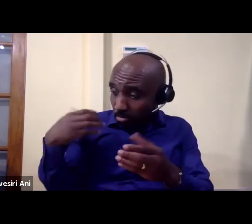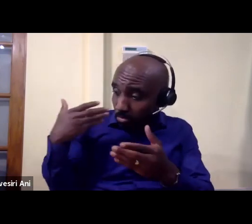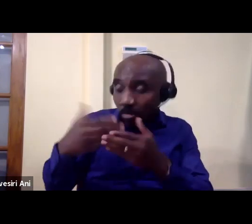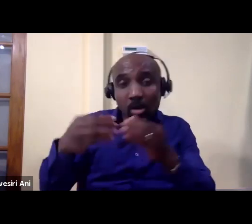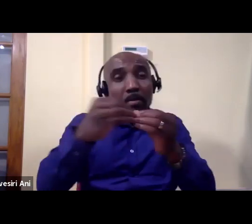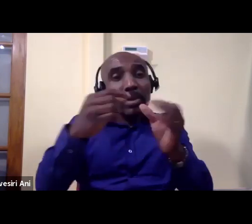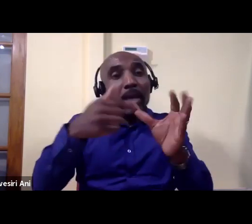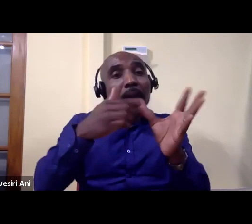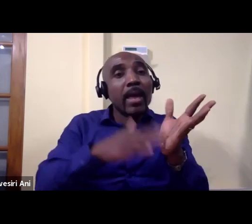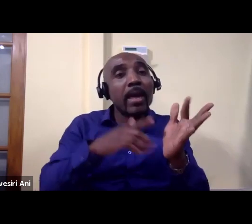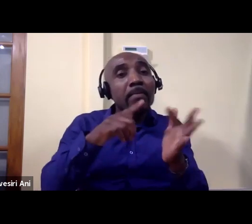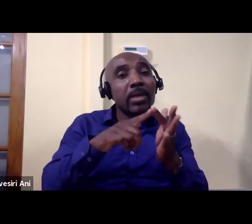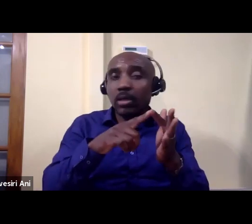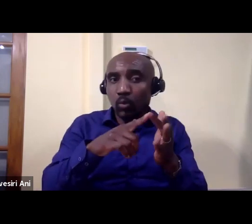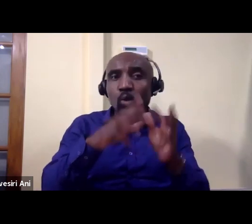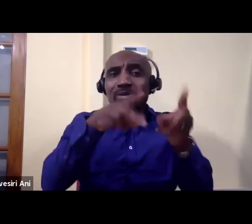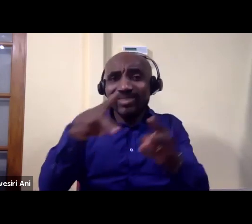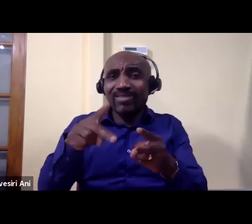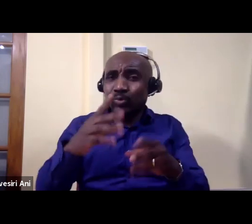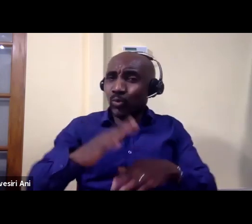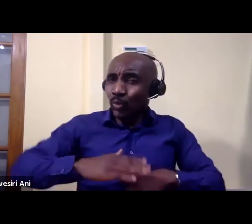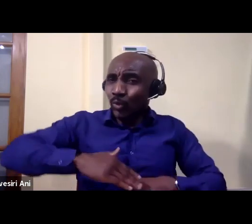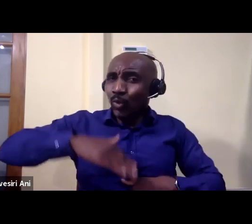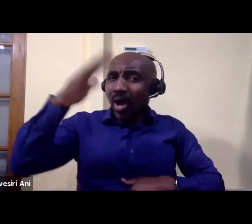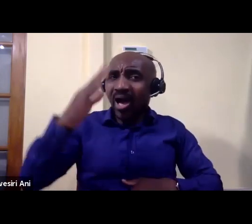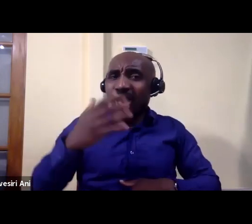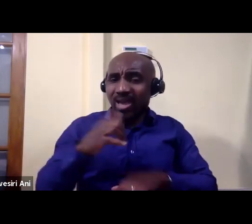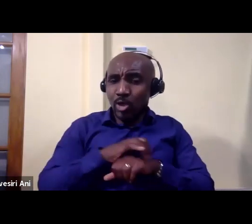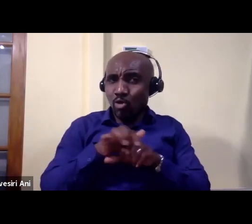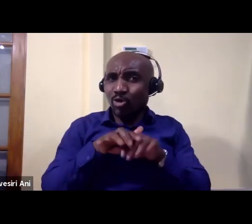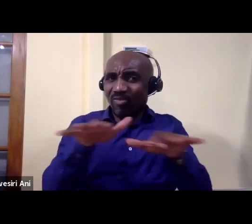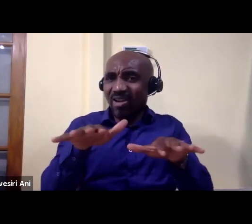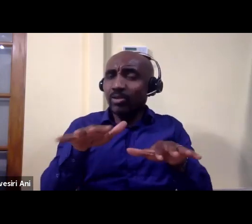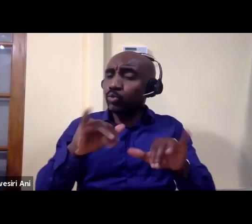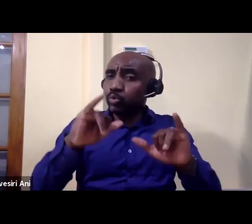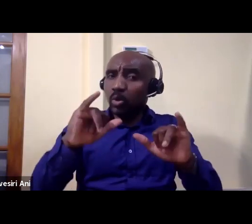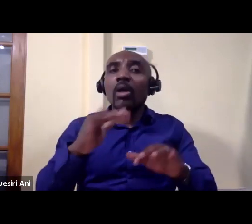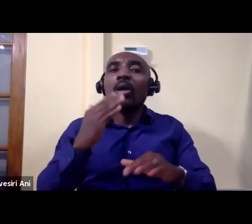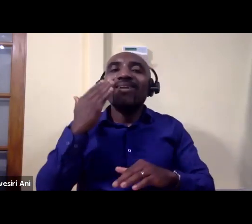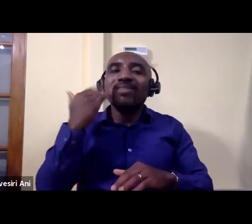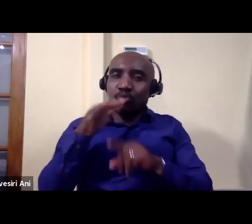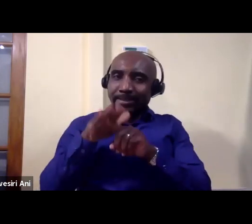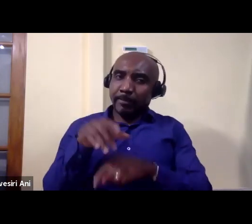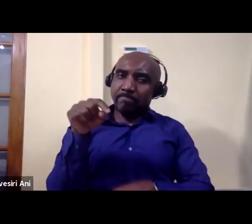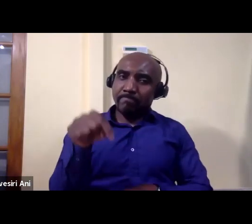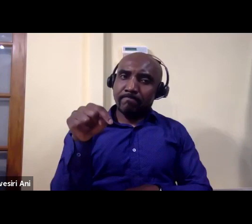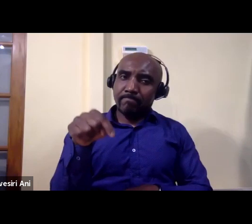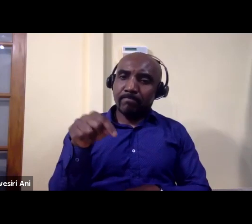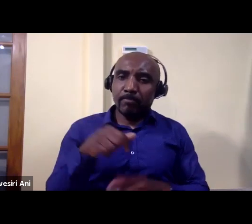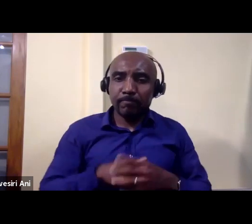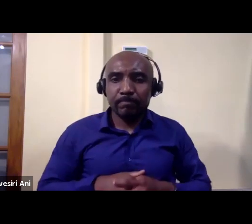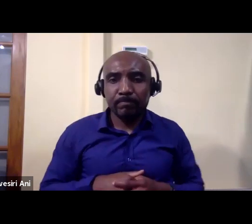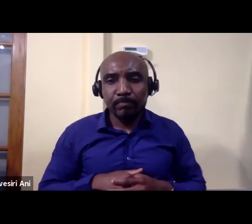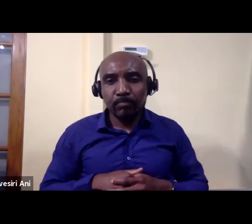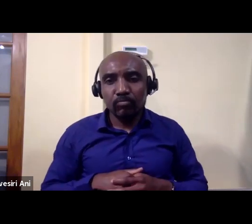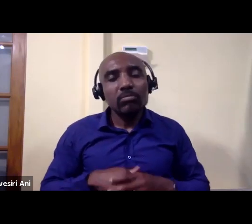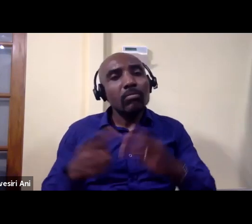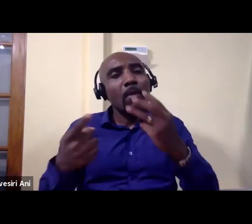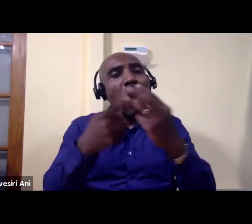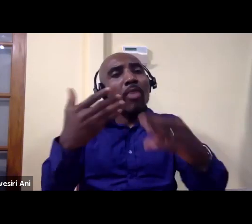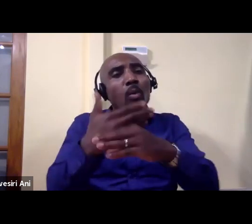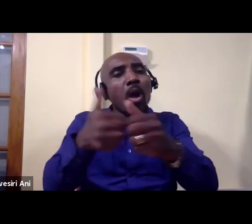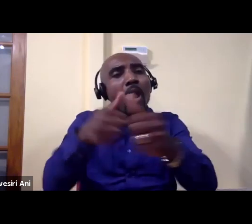BME deaths, then racism has struck again. Those people that in other industries might